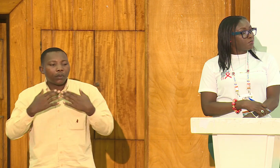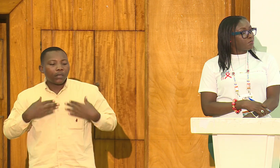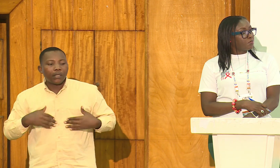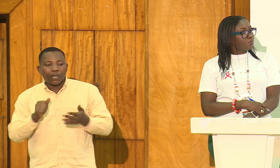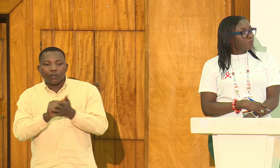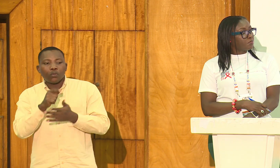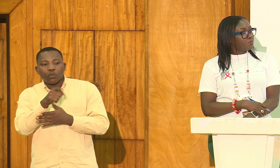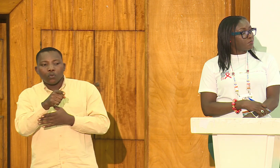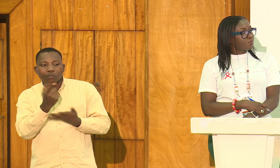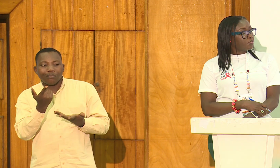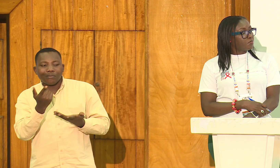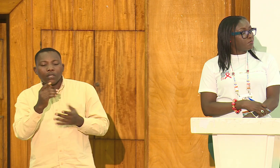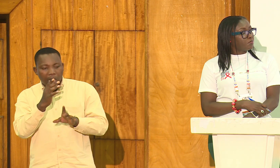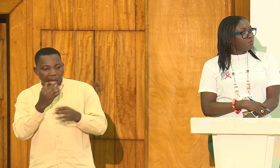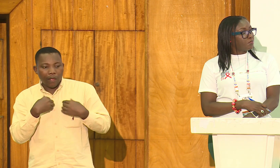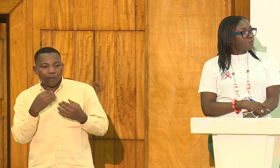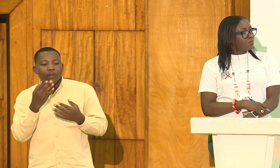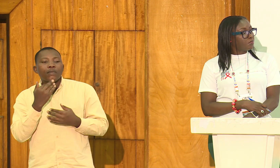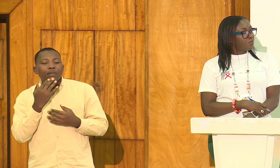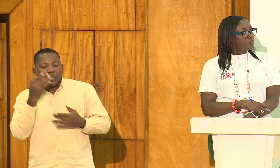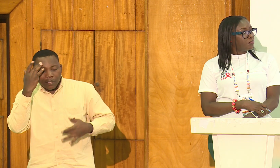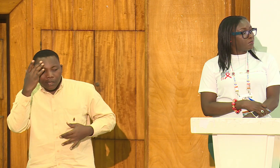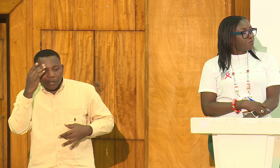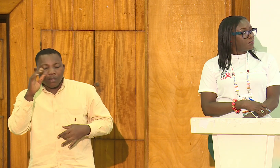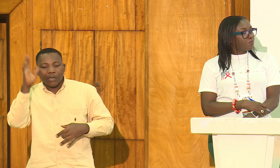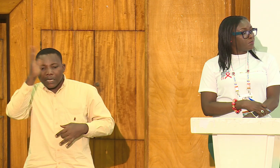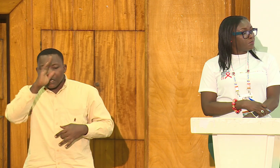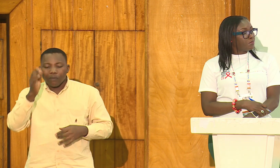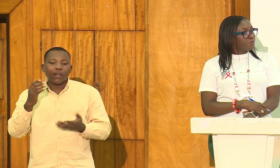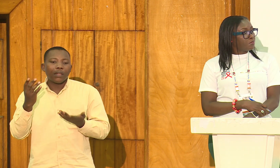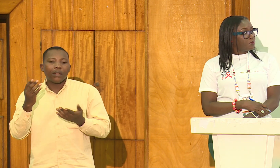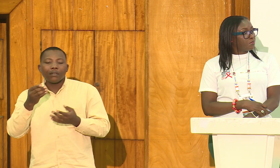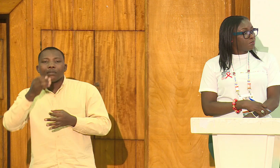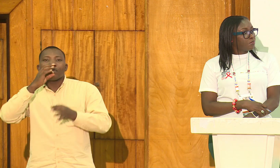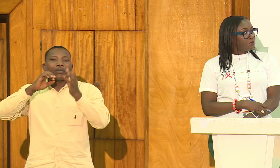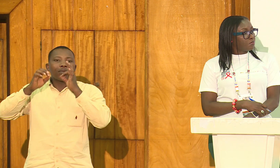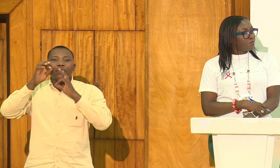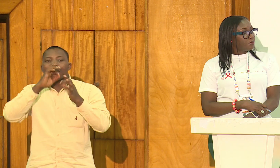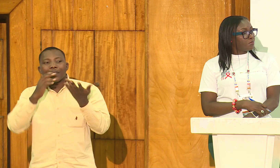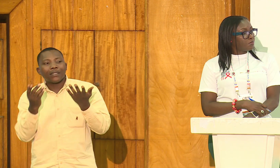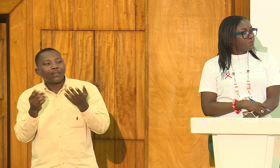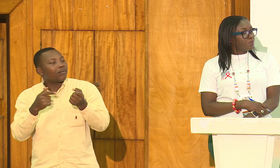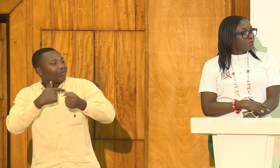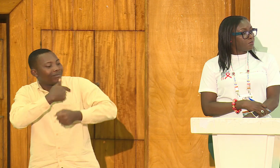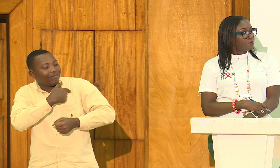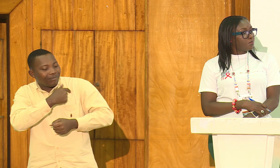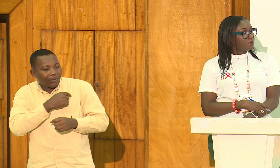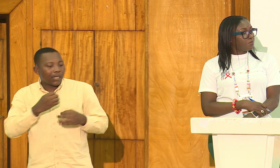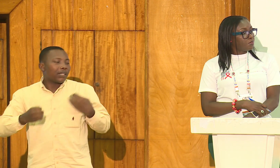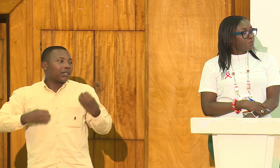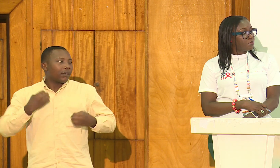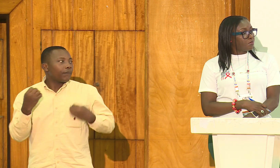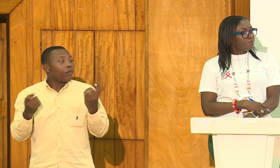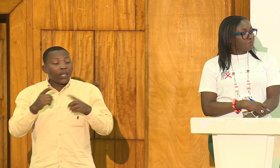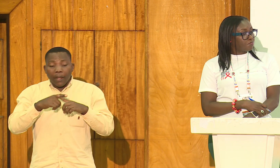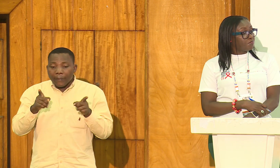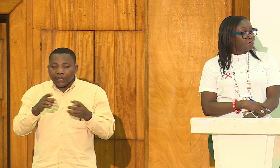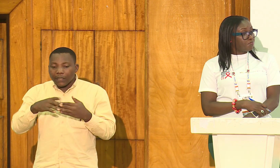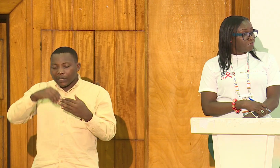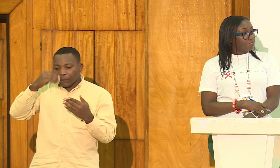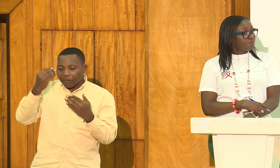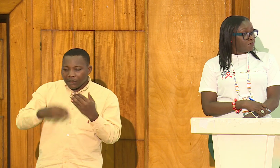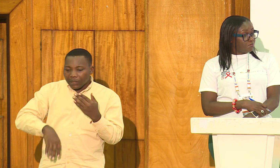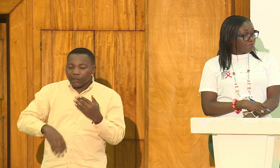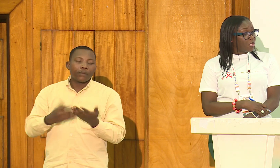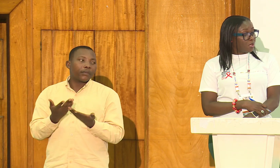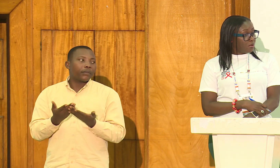take insulin, exercise. Obesity is the same, and I think we should see those drugs in the same way. But the cost is